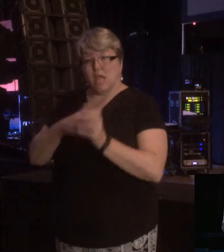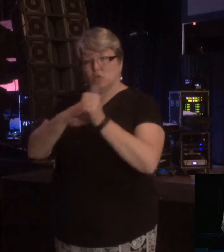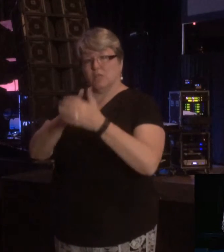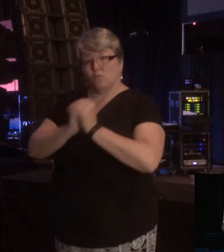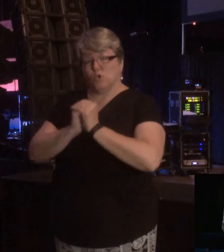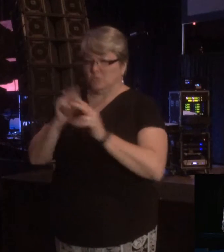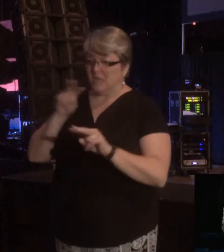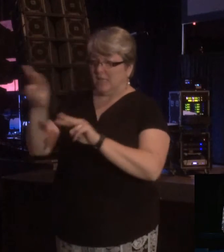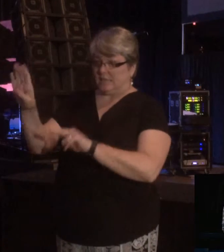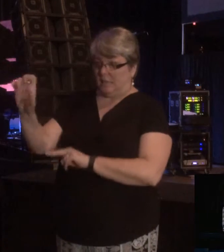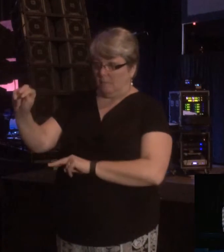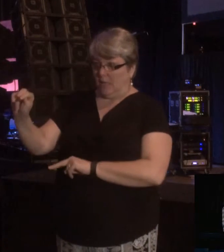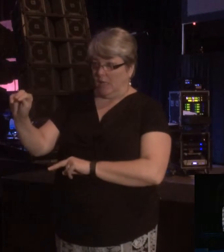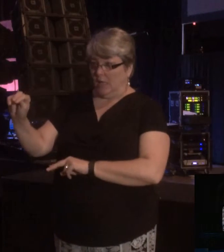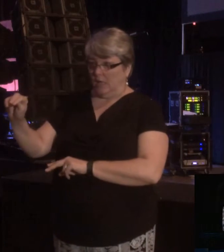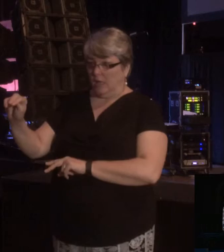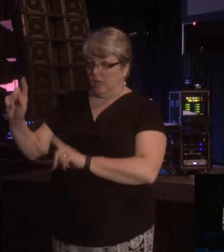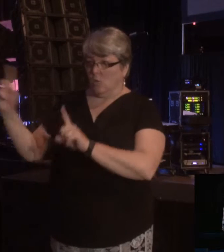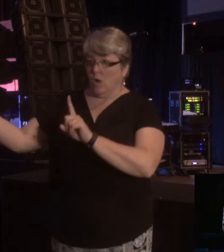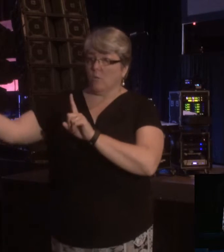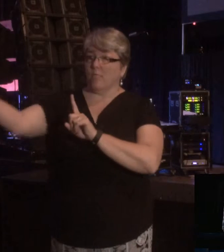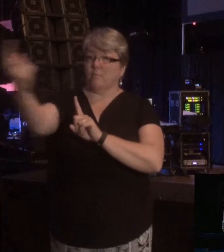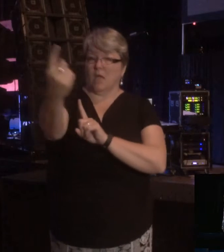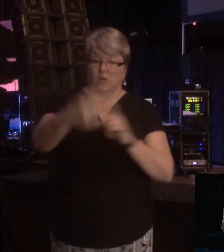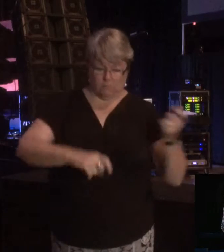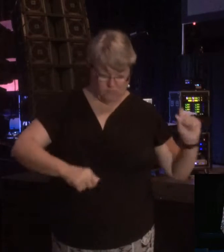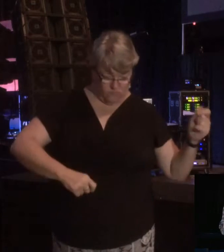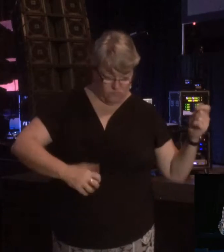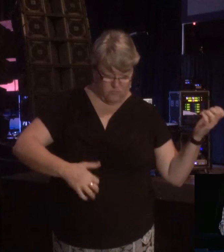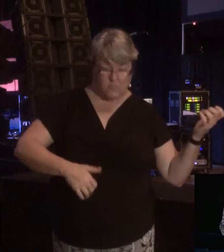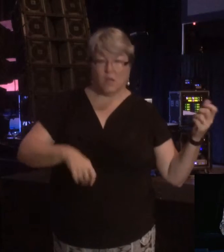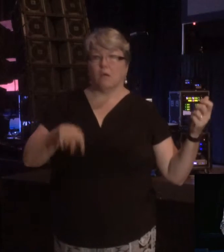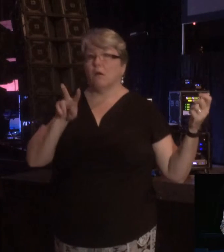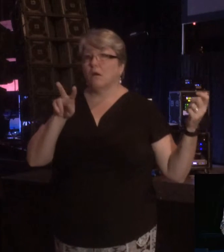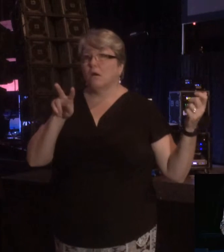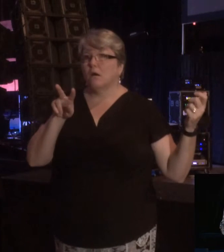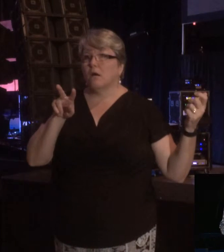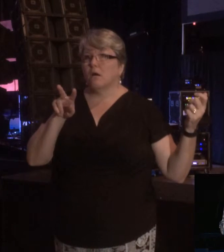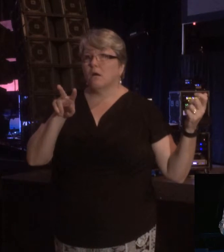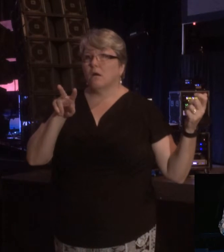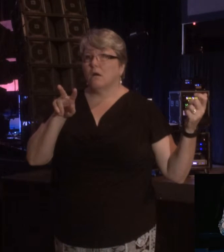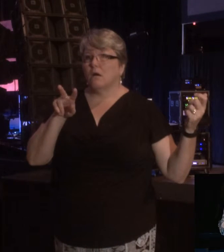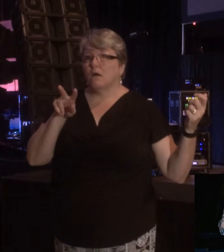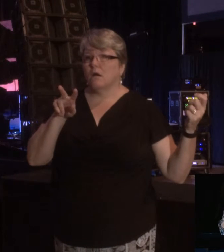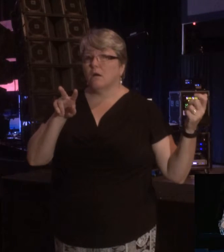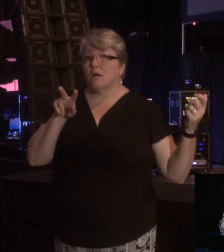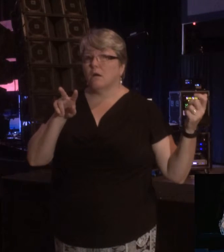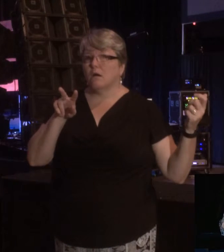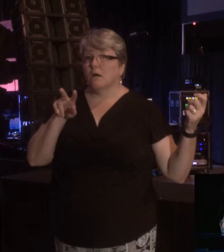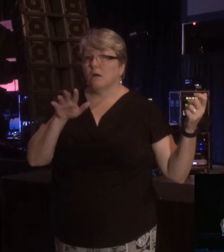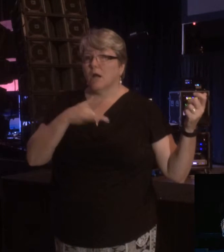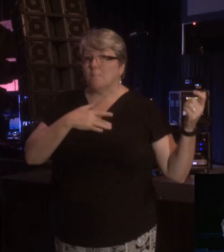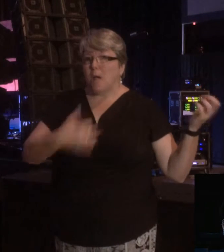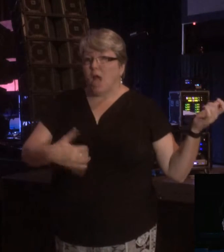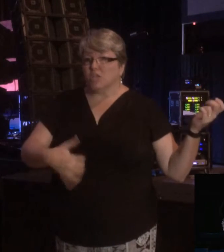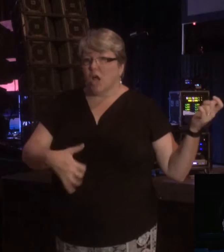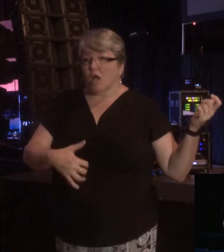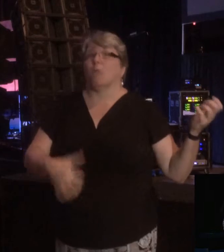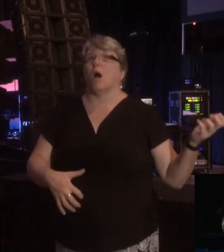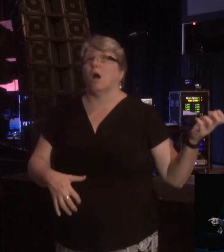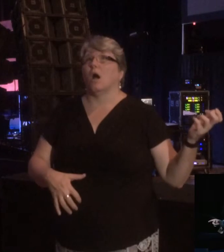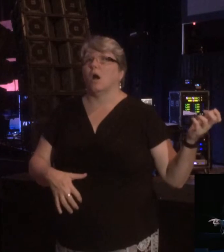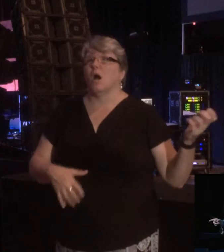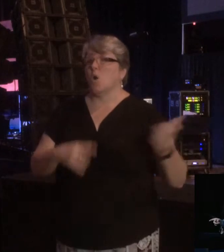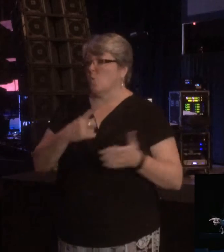ask if he could talk, and basically came and said, would you let me re-enter your life with the intention of pursuing you